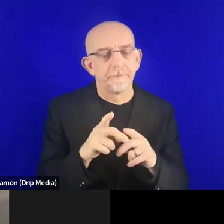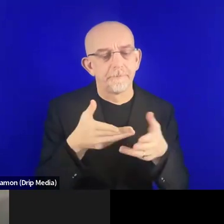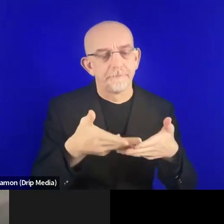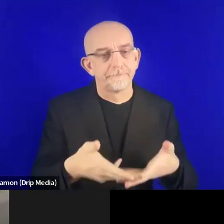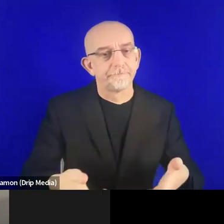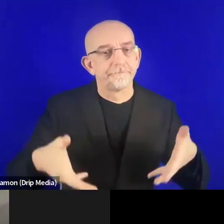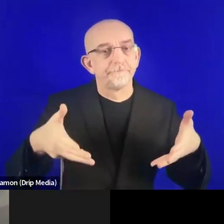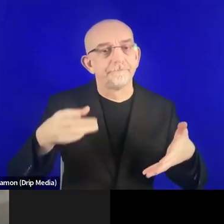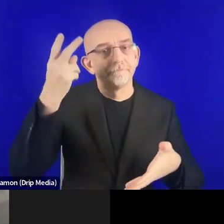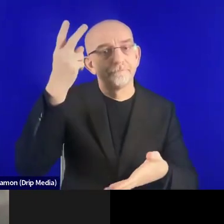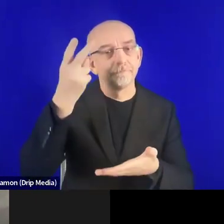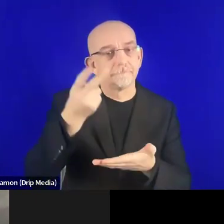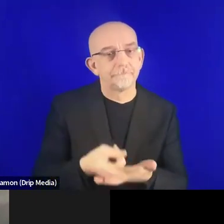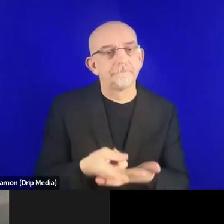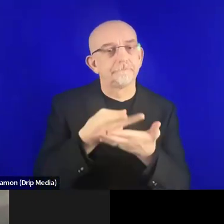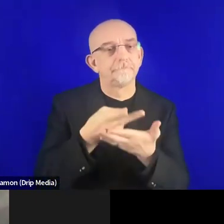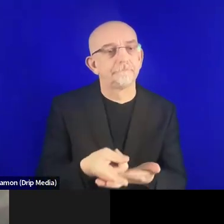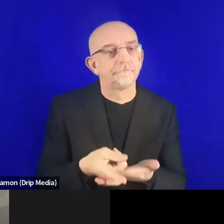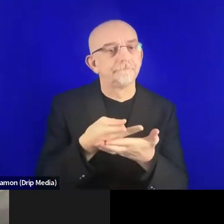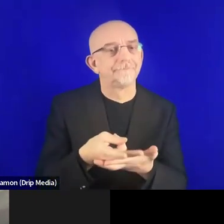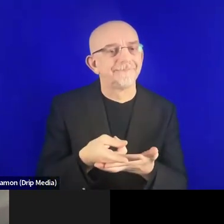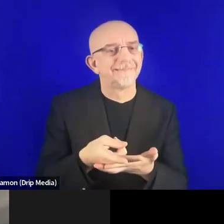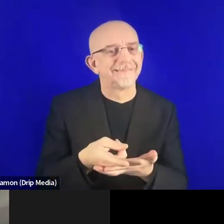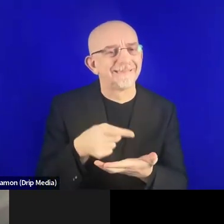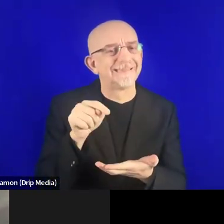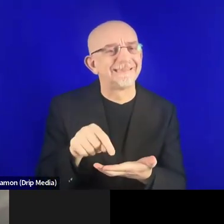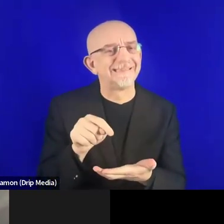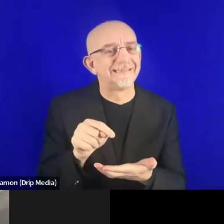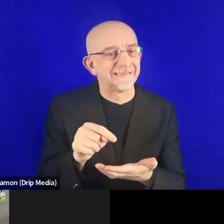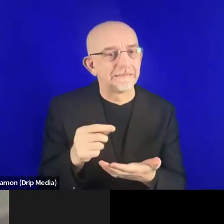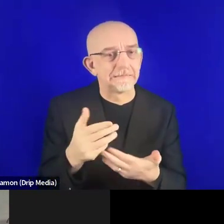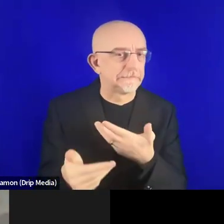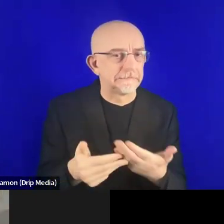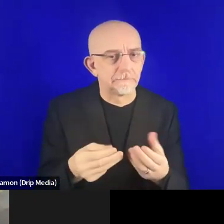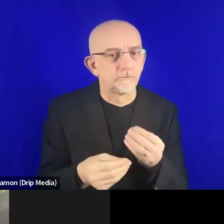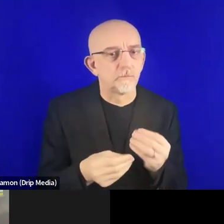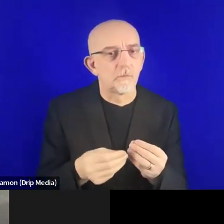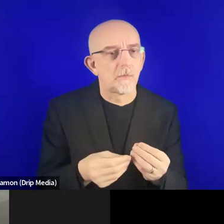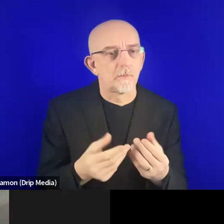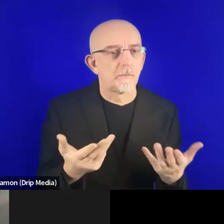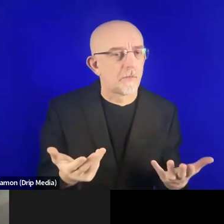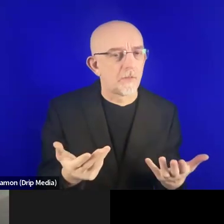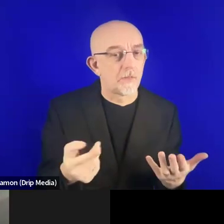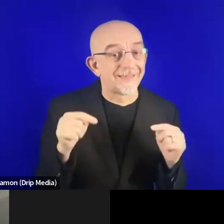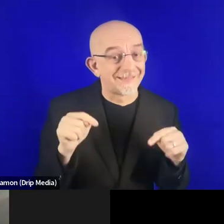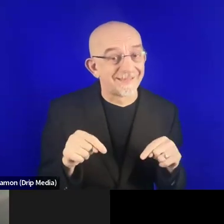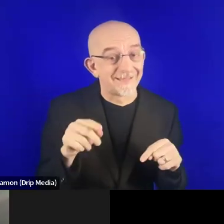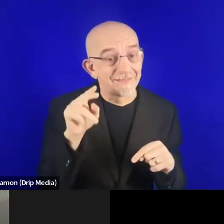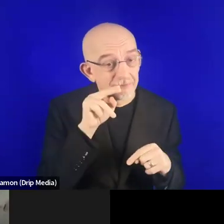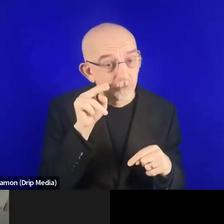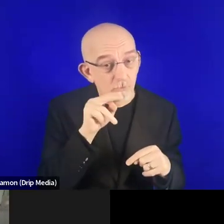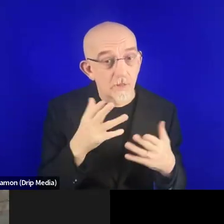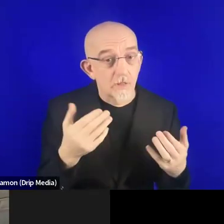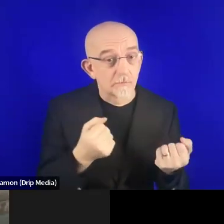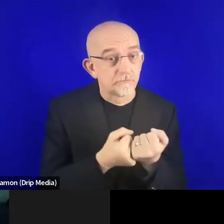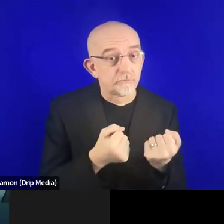far as advocacy for women with disability is concerned, and and we are hoping that this will also reflect in our work.